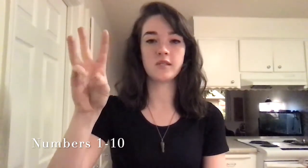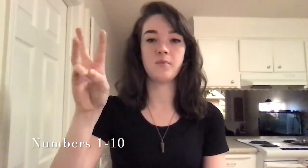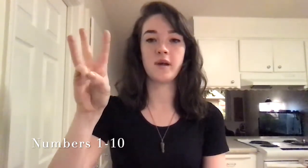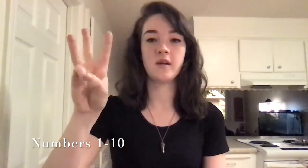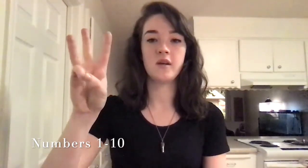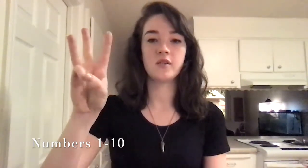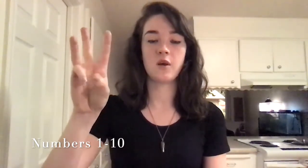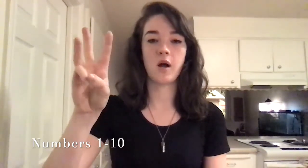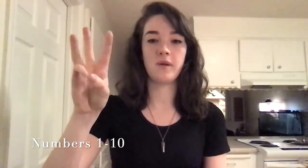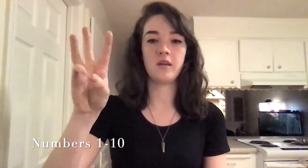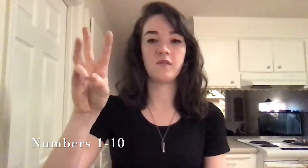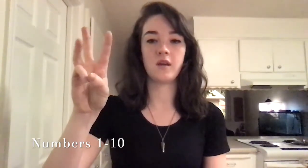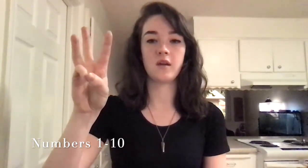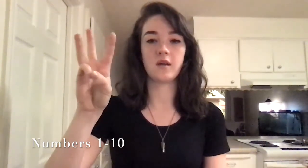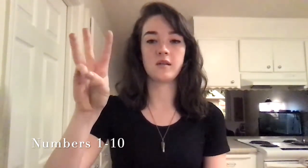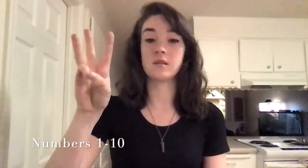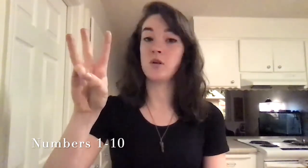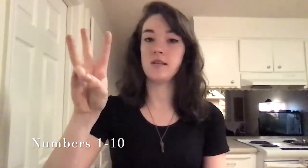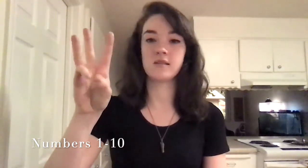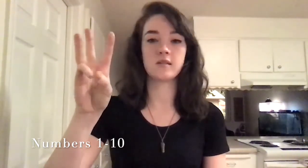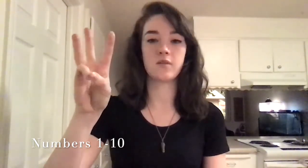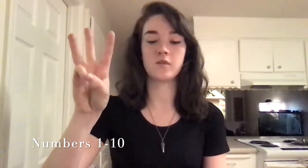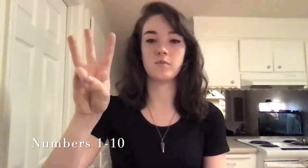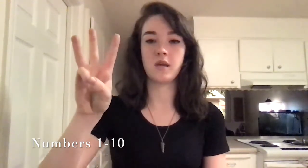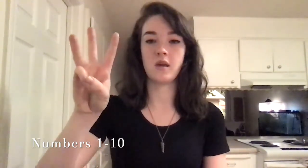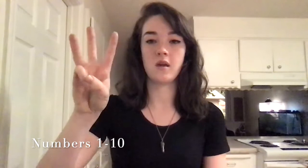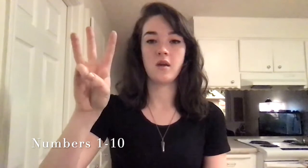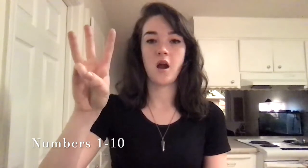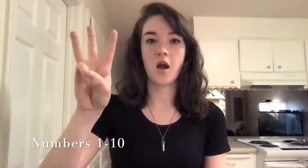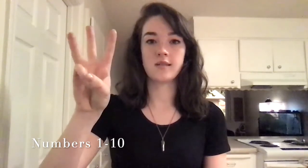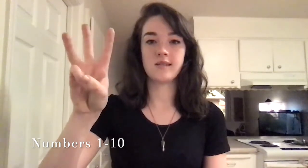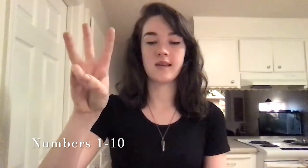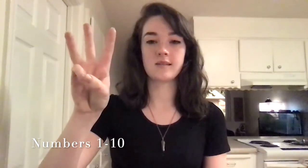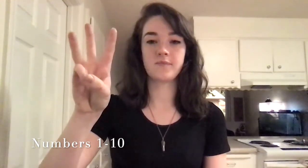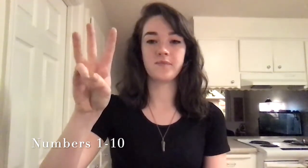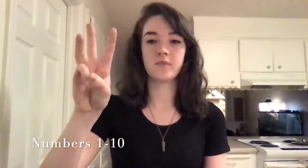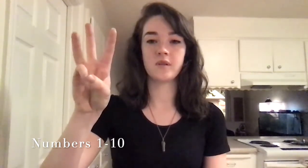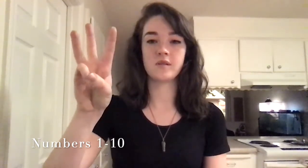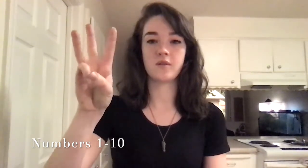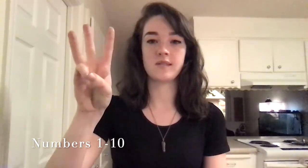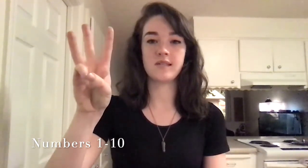number, so our pinky finger is the smallest, so this will be our 6. So